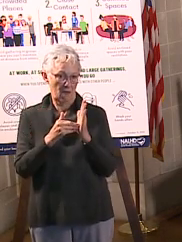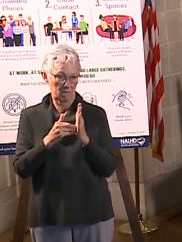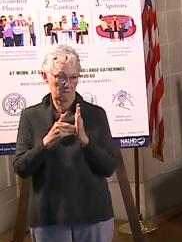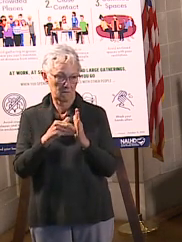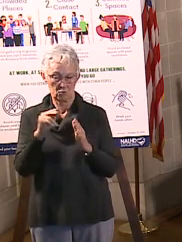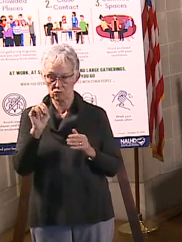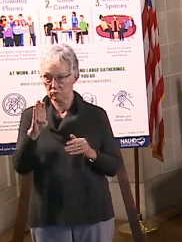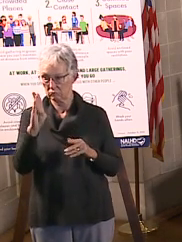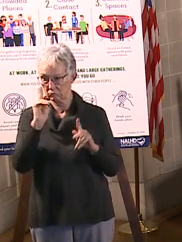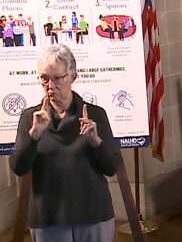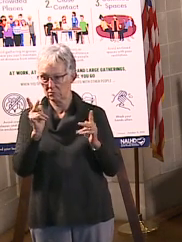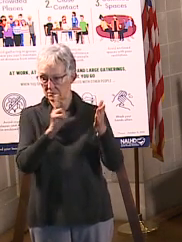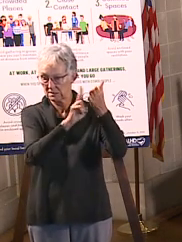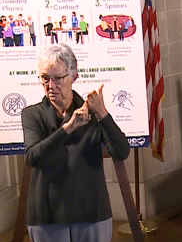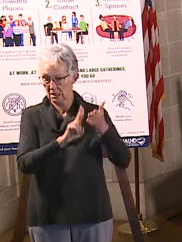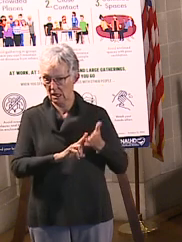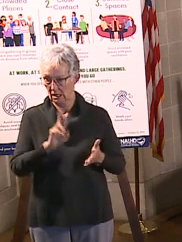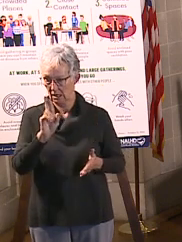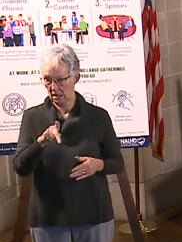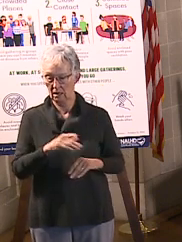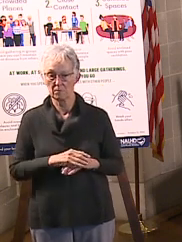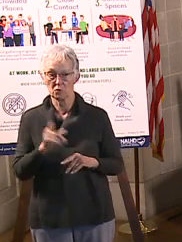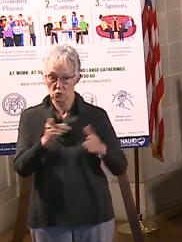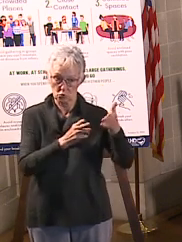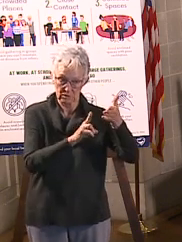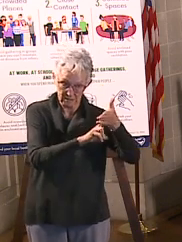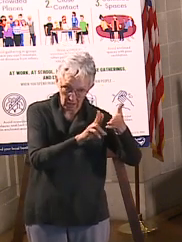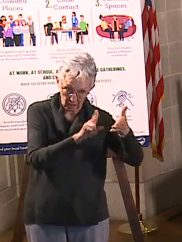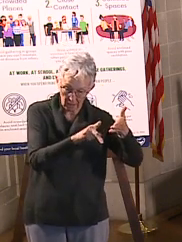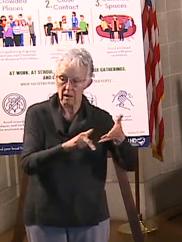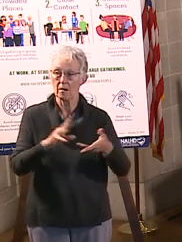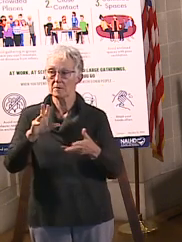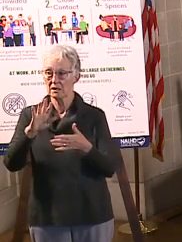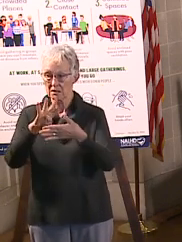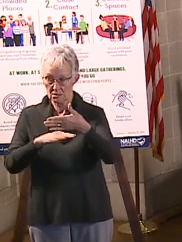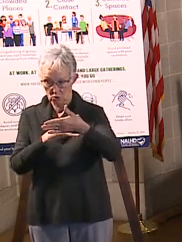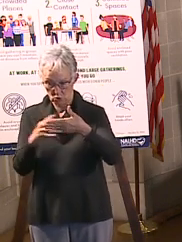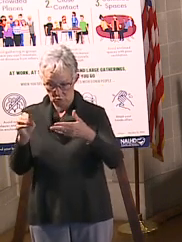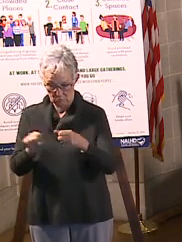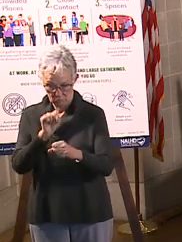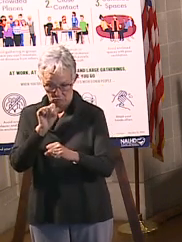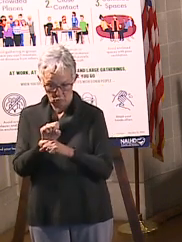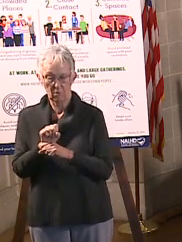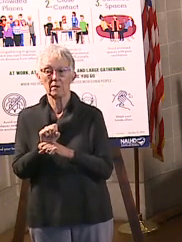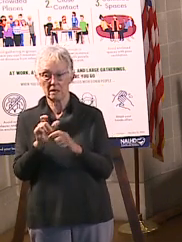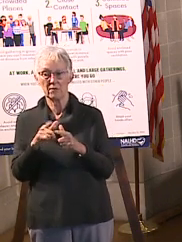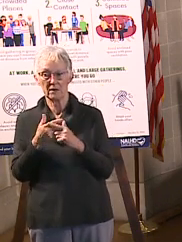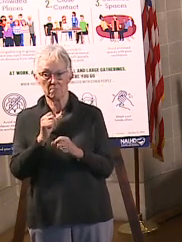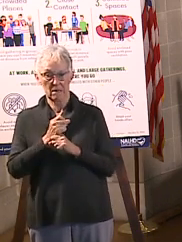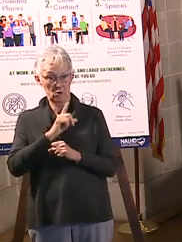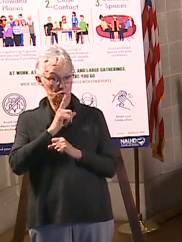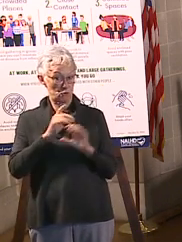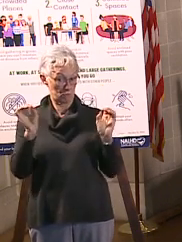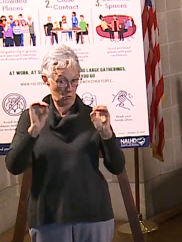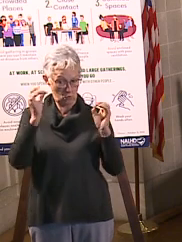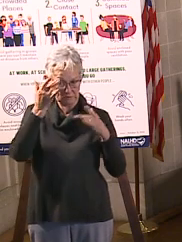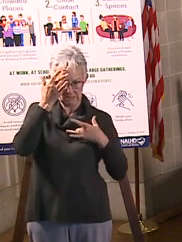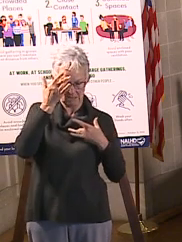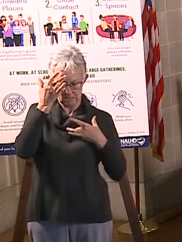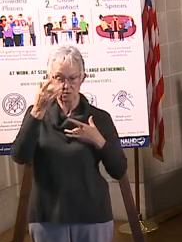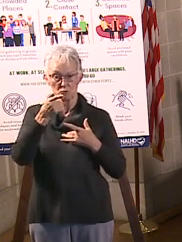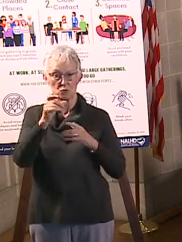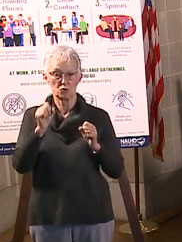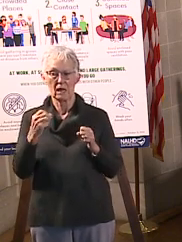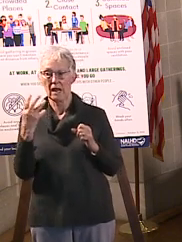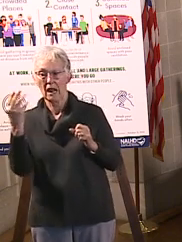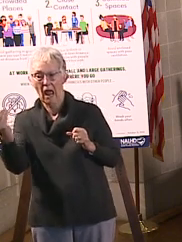up for Test Nebraska, go schedule yourself an appointment. That'll be another way to help slow down the spread of the virus. So please keep all those things in mind. And